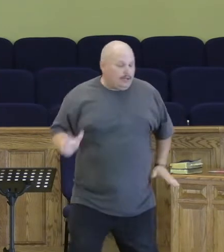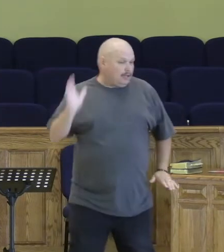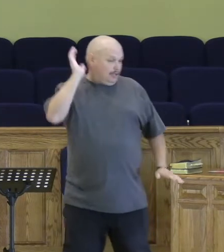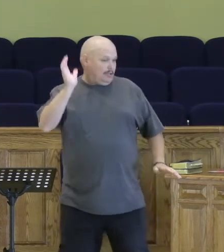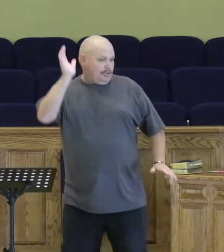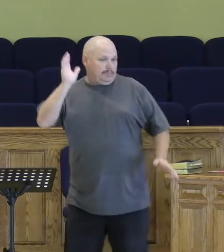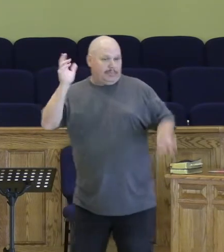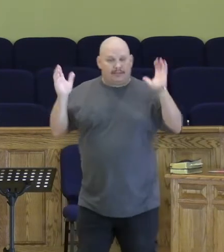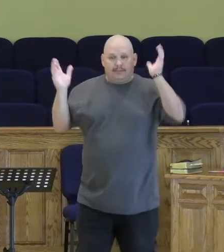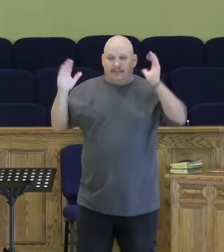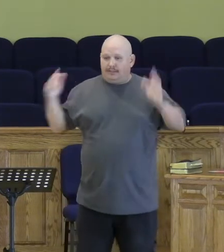The woman fixes her hair.